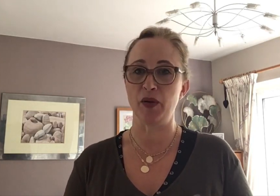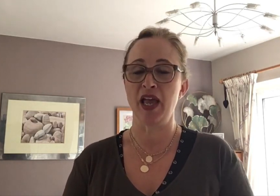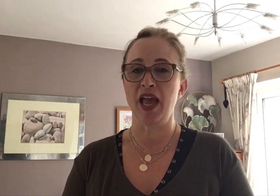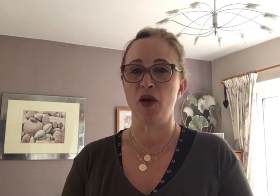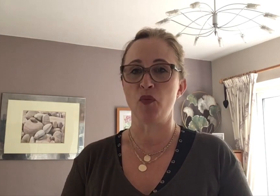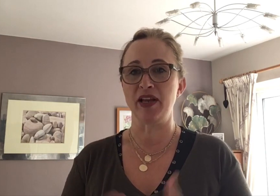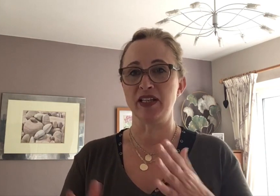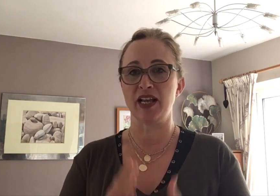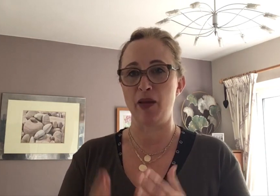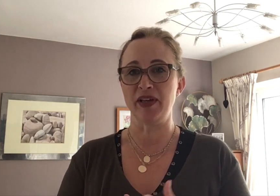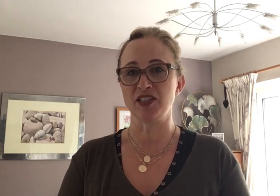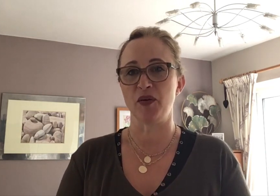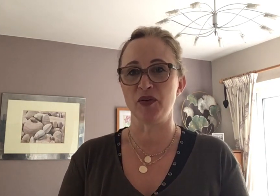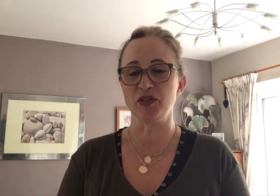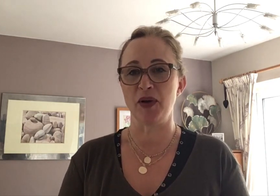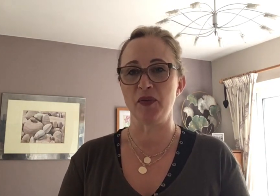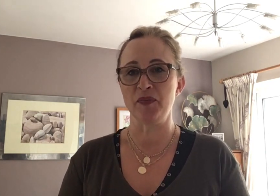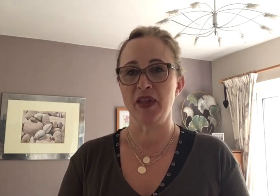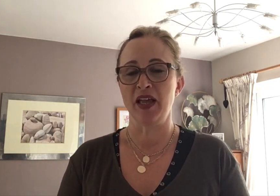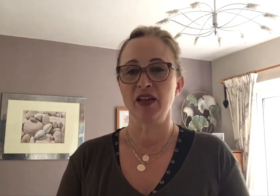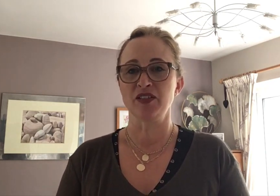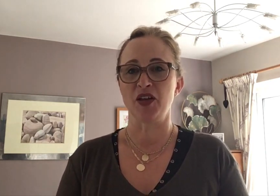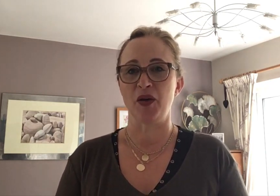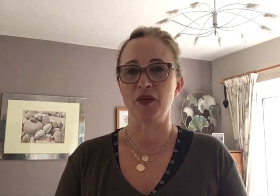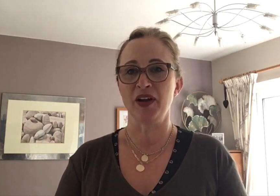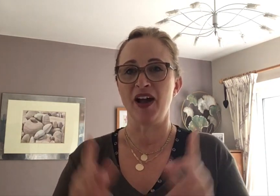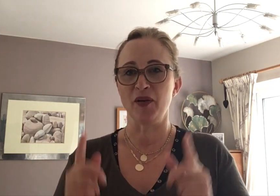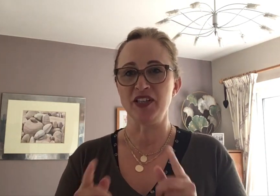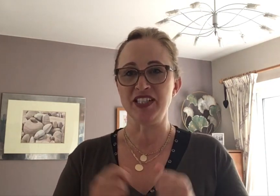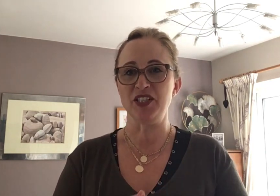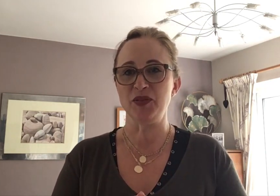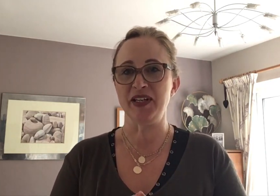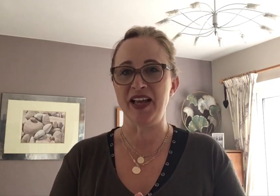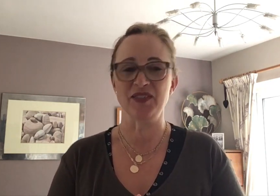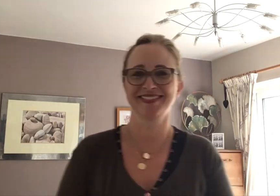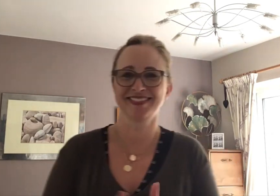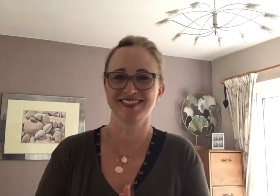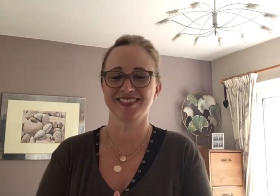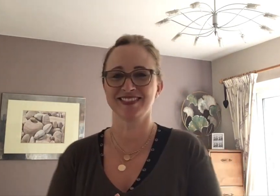when the clapping's going on as well. So I'm going to teach you it now.